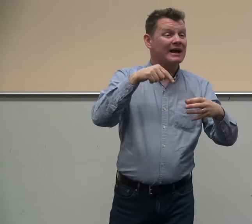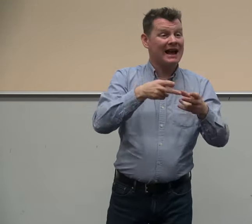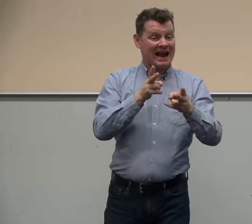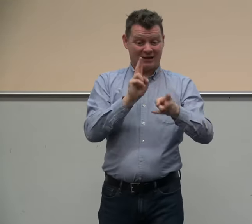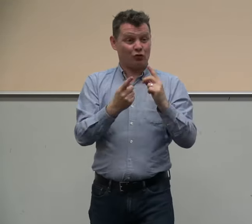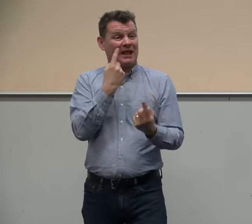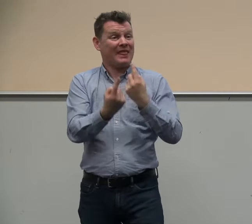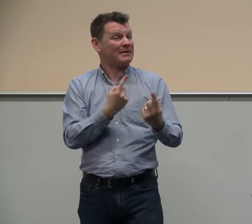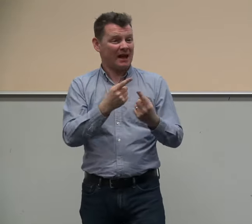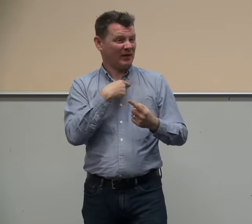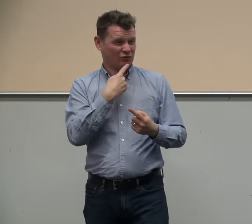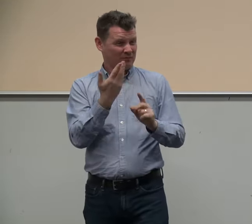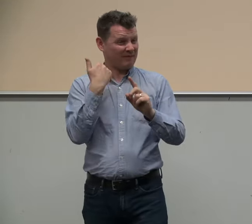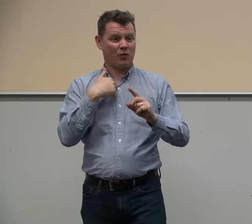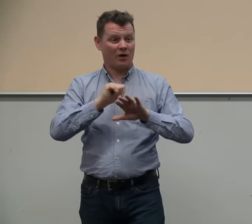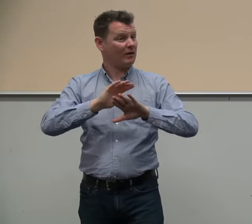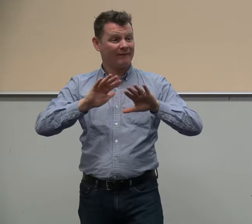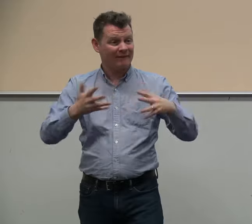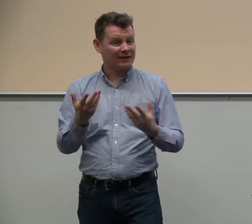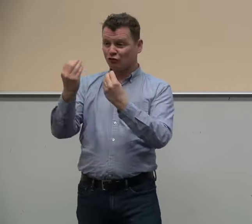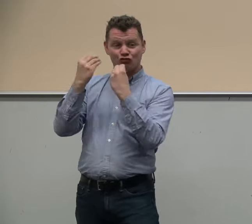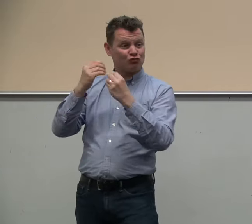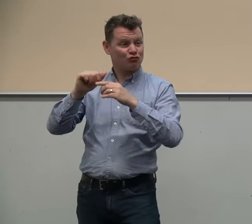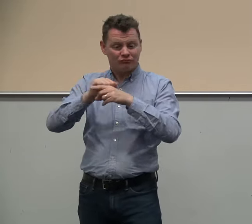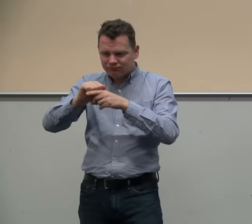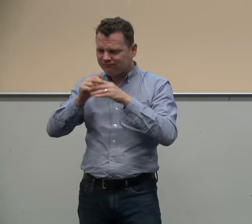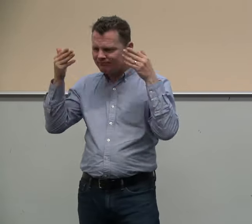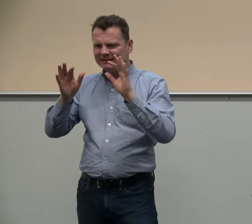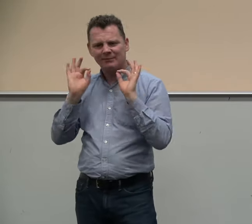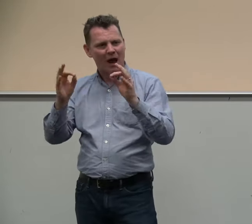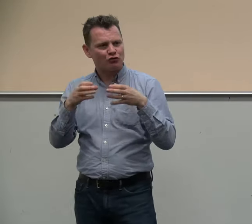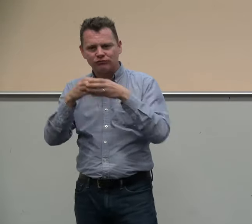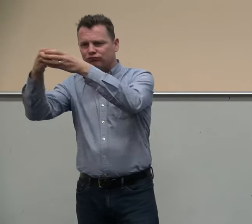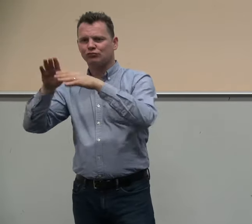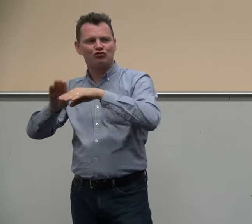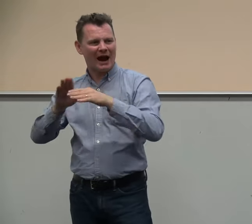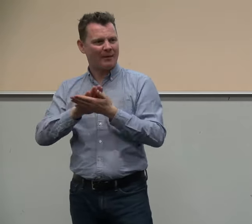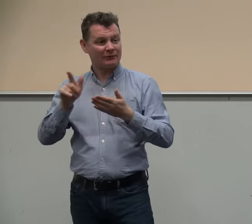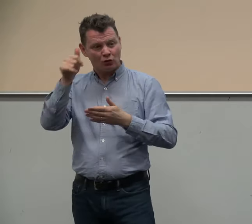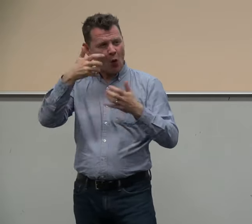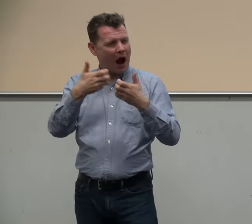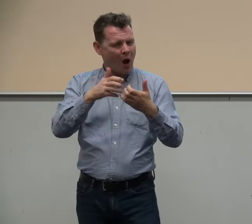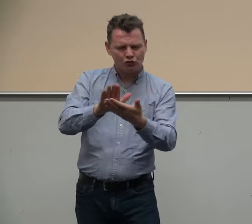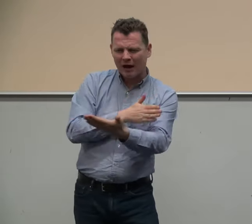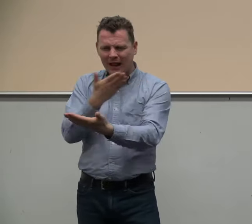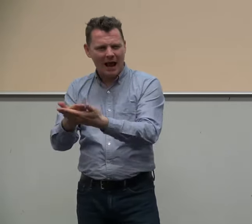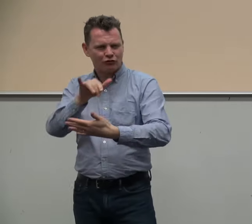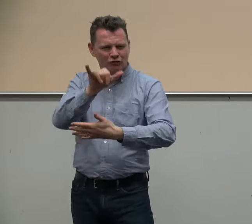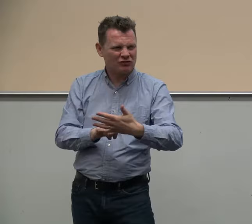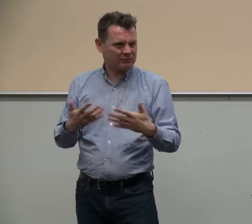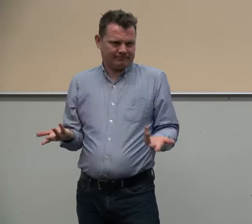interpreters don't have the training. I talked about that already, so there are some issues they have with creating translation. They're not all those things we talked about